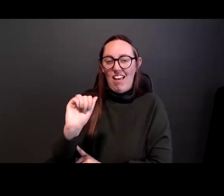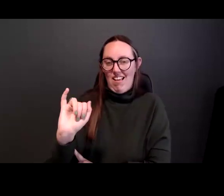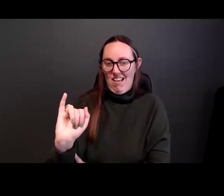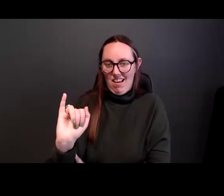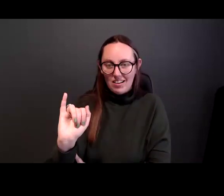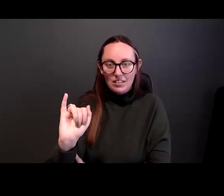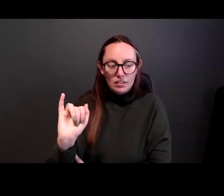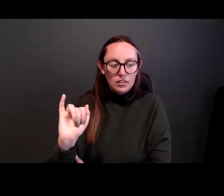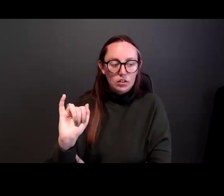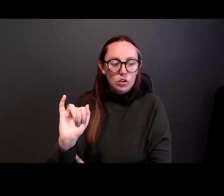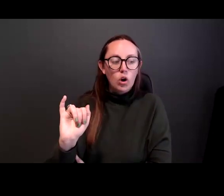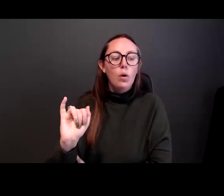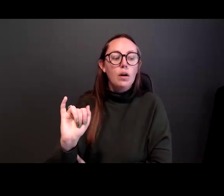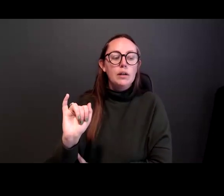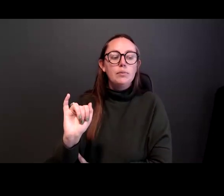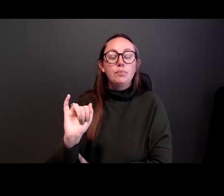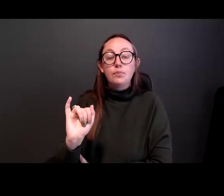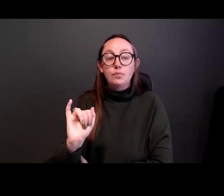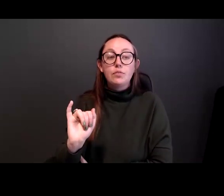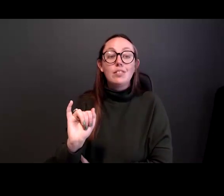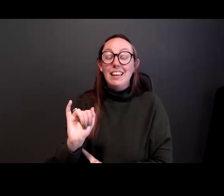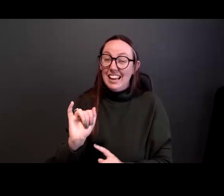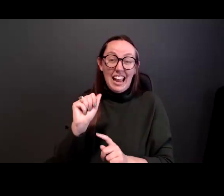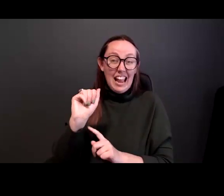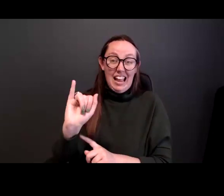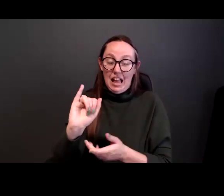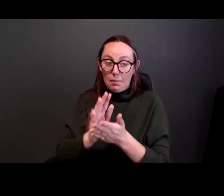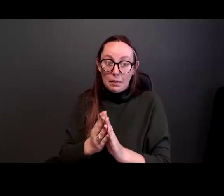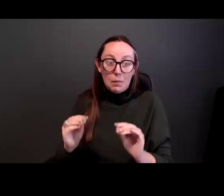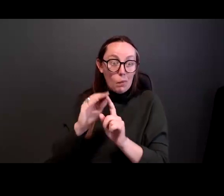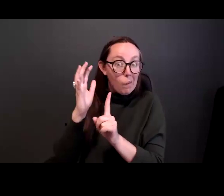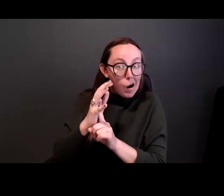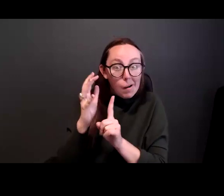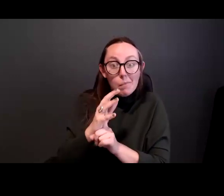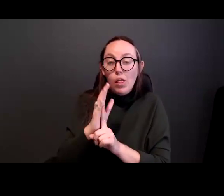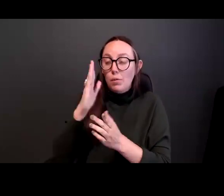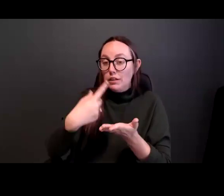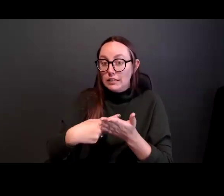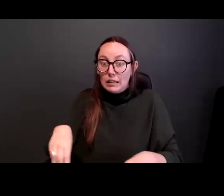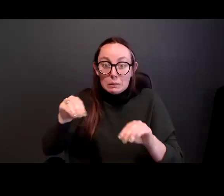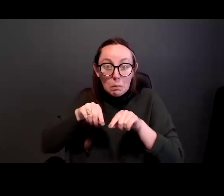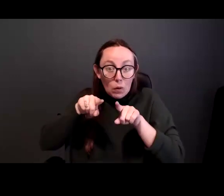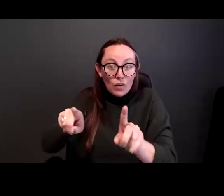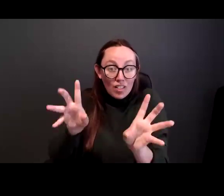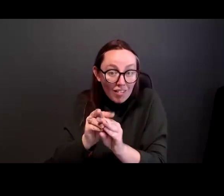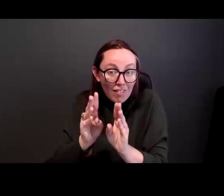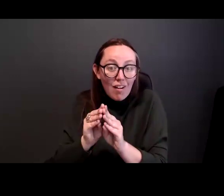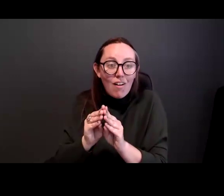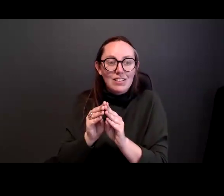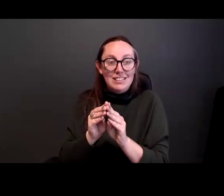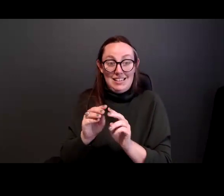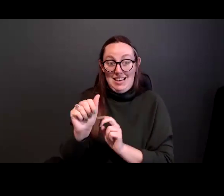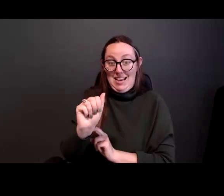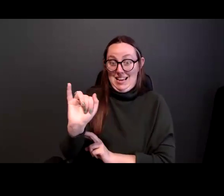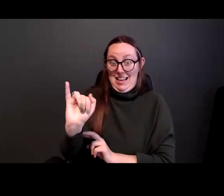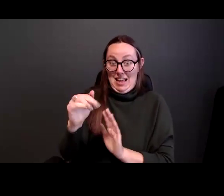will be in the conversation as we continue through the conference. You want to think about the fact that there's not really any regulation there. We're still trying